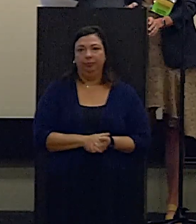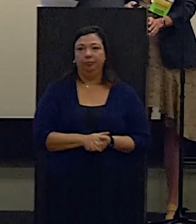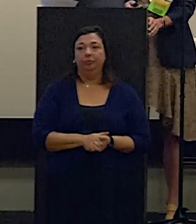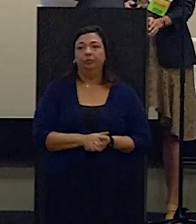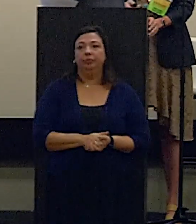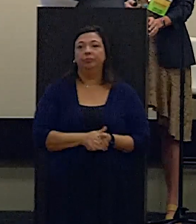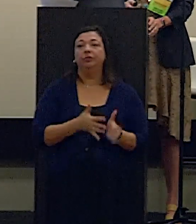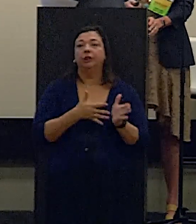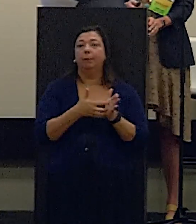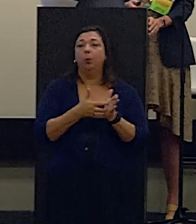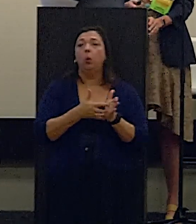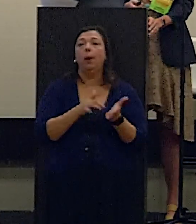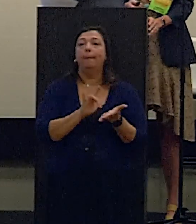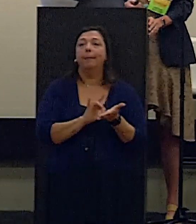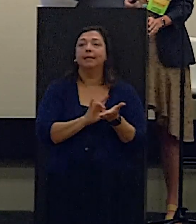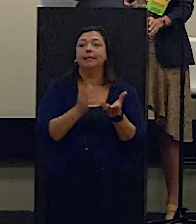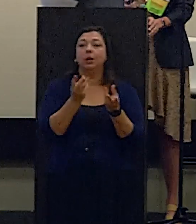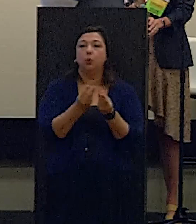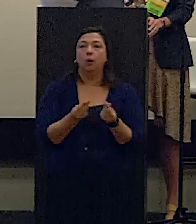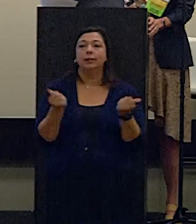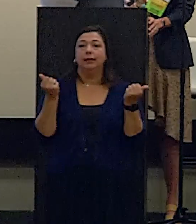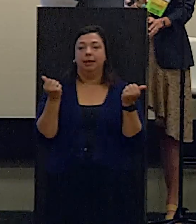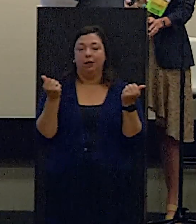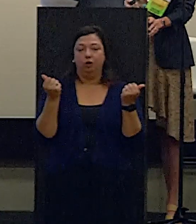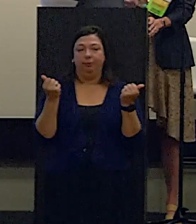Poor medication reconciliation.